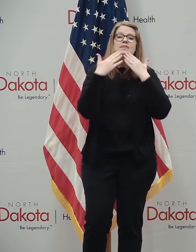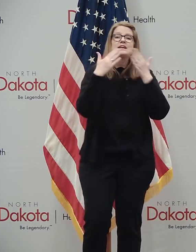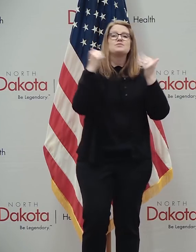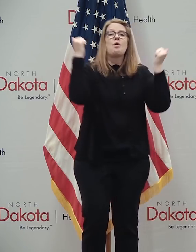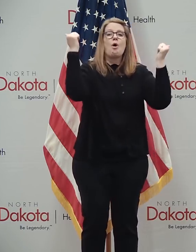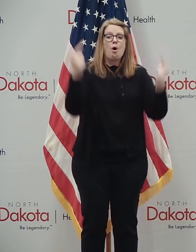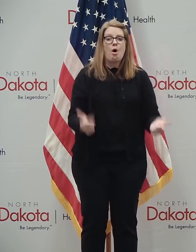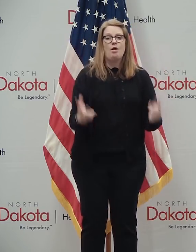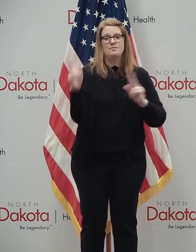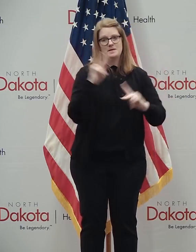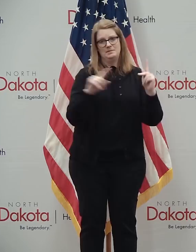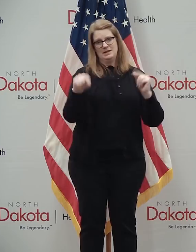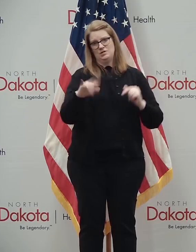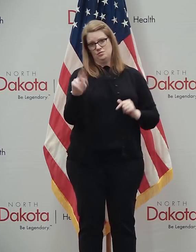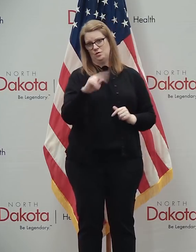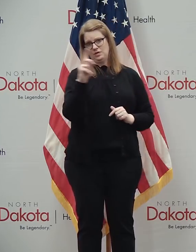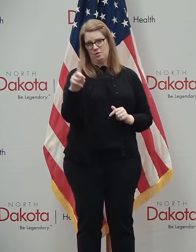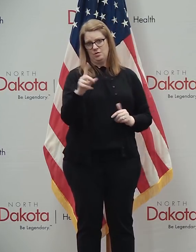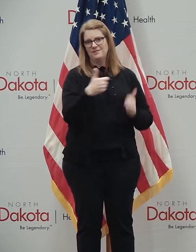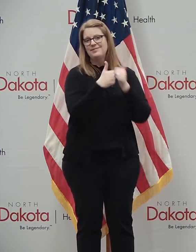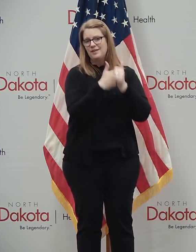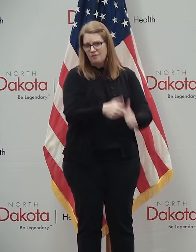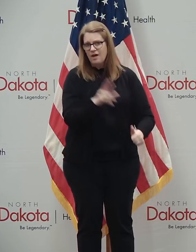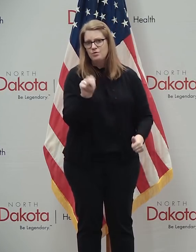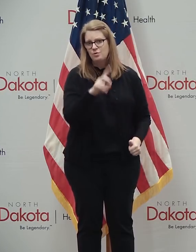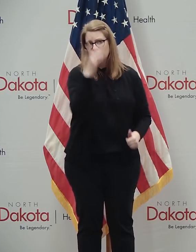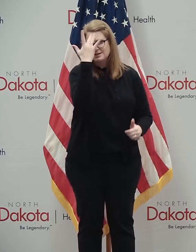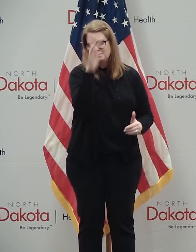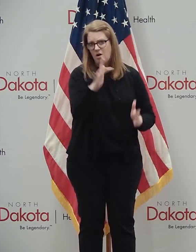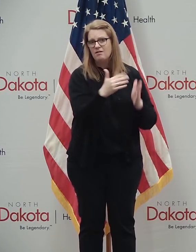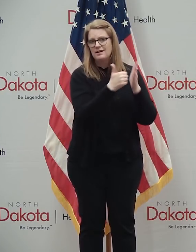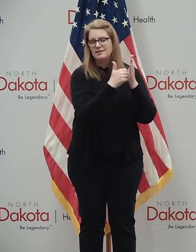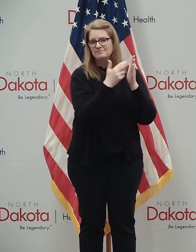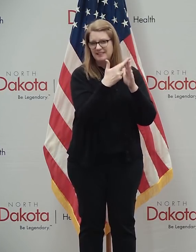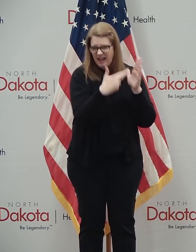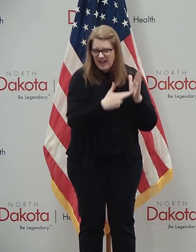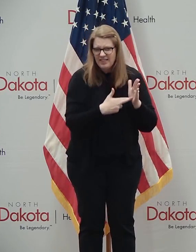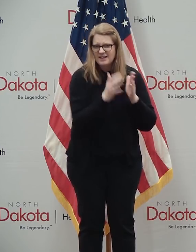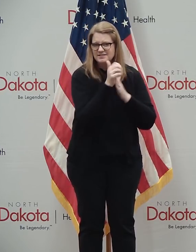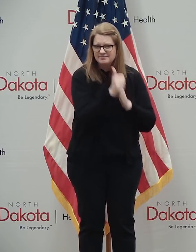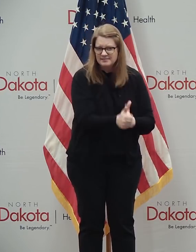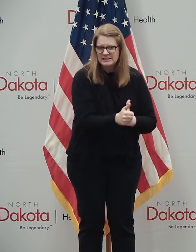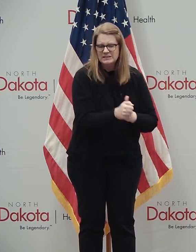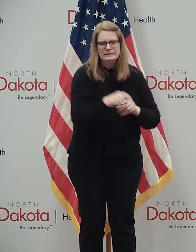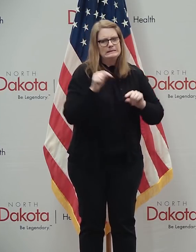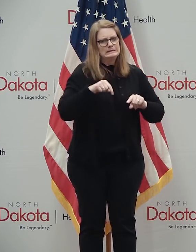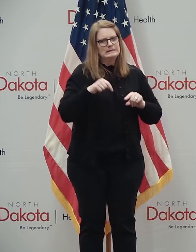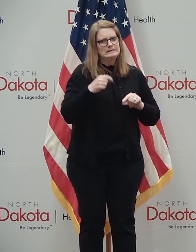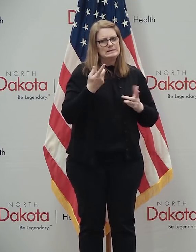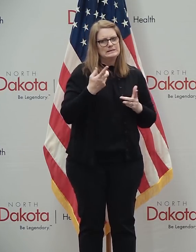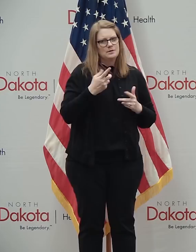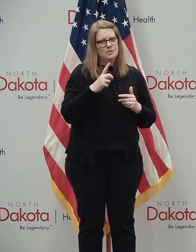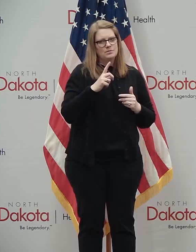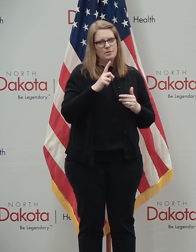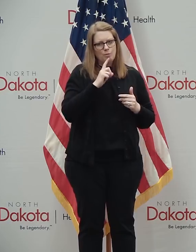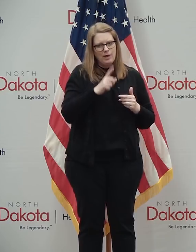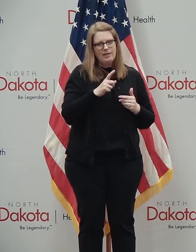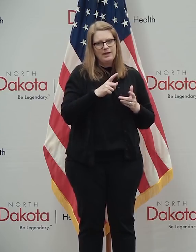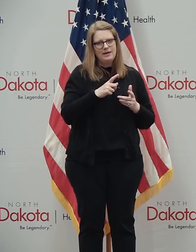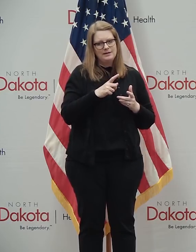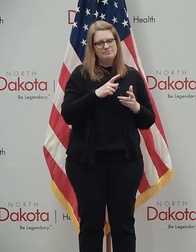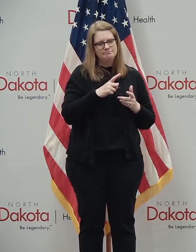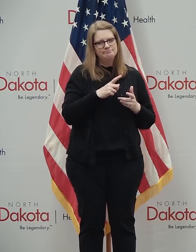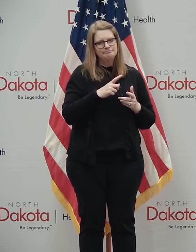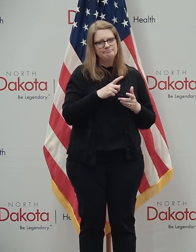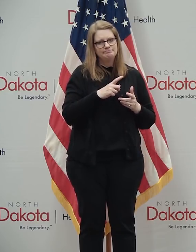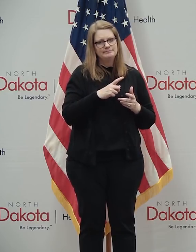doing a great job on the North Dakota SMART guidelines. We're a state, perhaps one of the few, that's going to be in a position to be able to